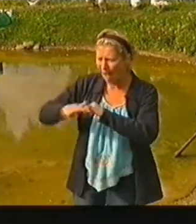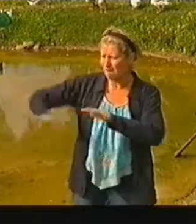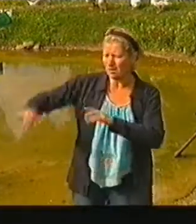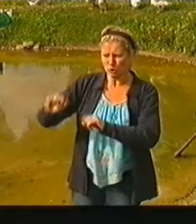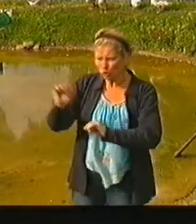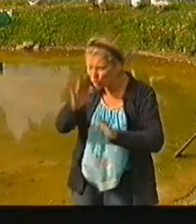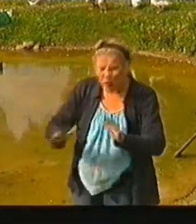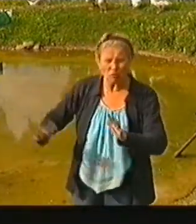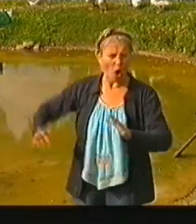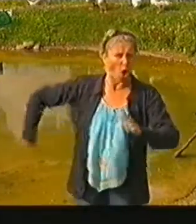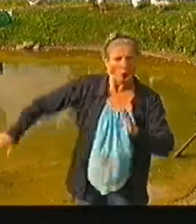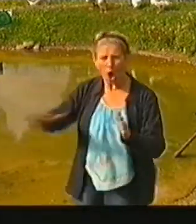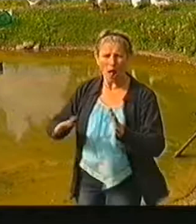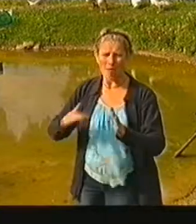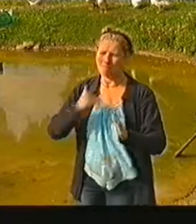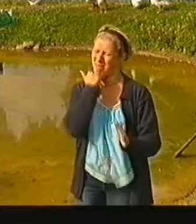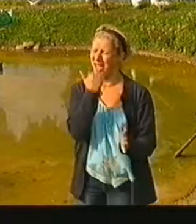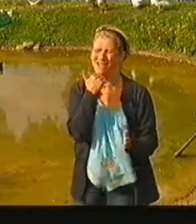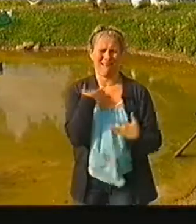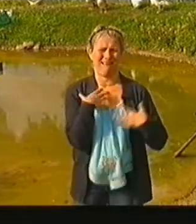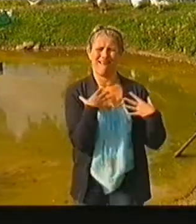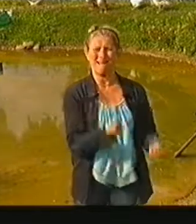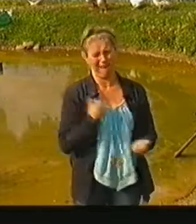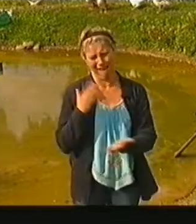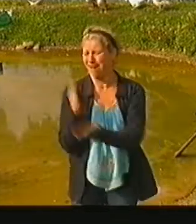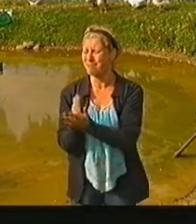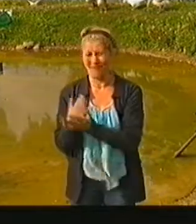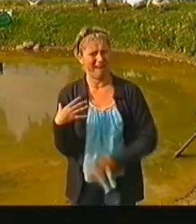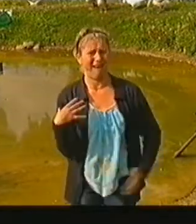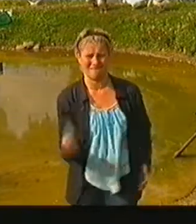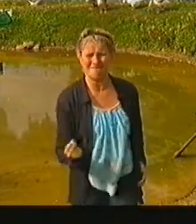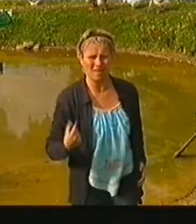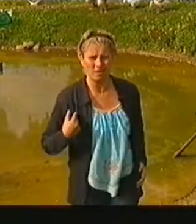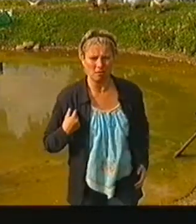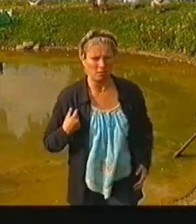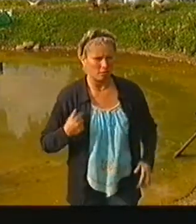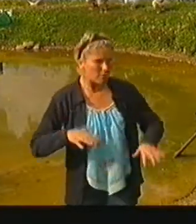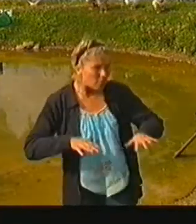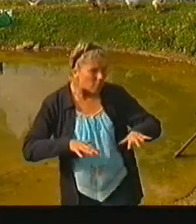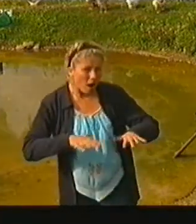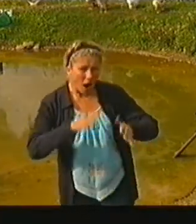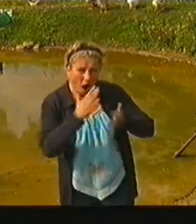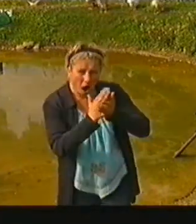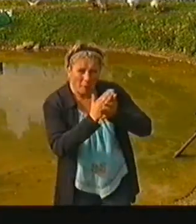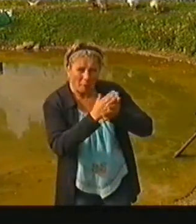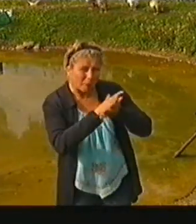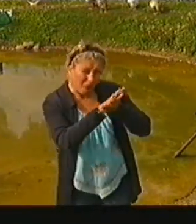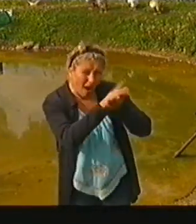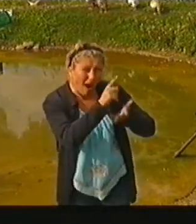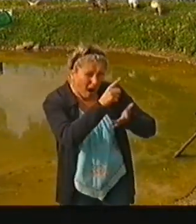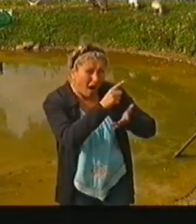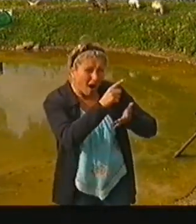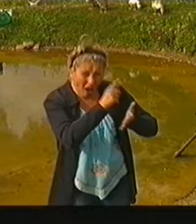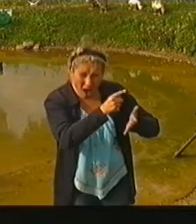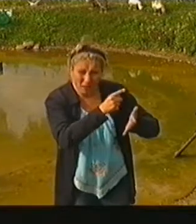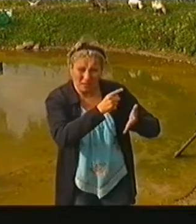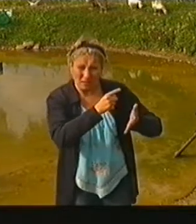your wives and children. There'll be plenty to go round, I assure you." "You mean it?" cried Badger. "You really mean